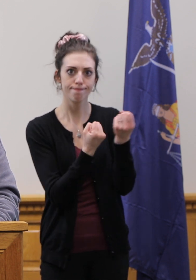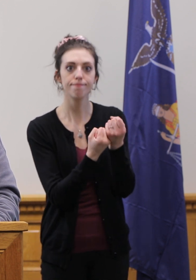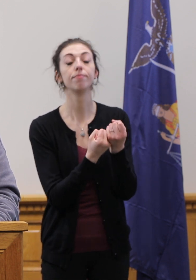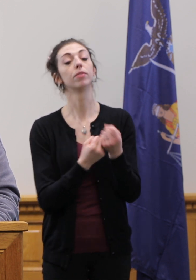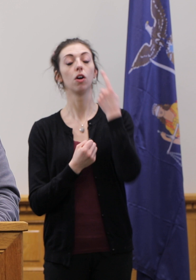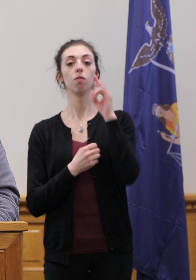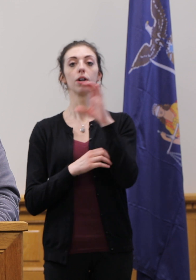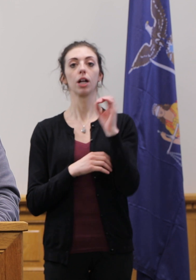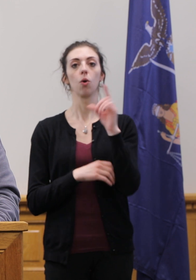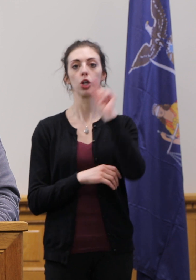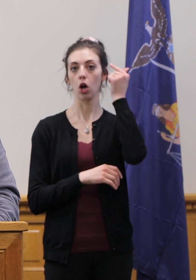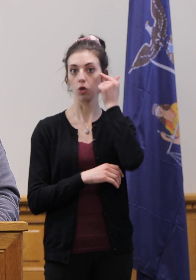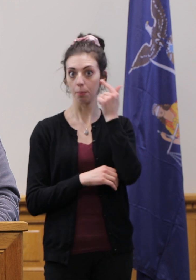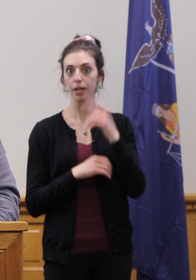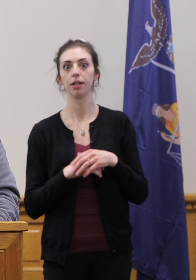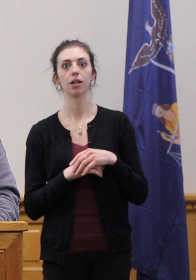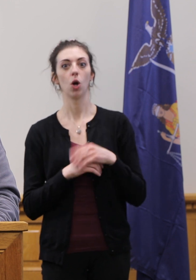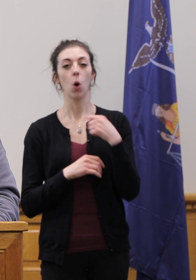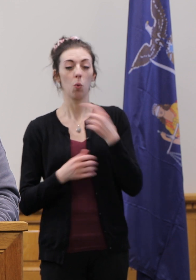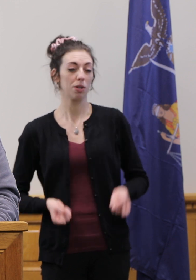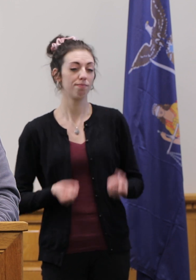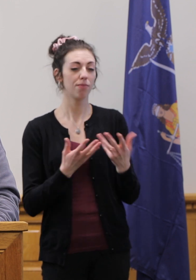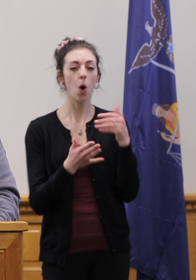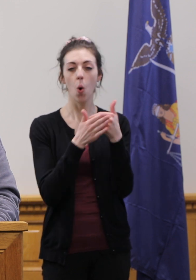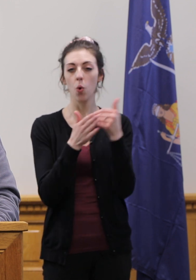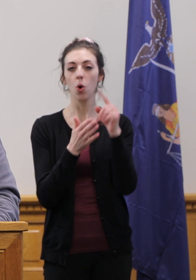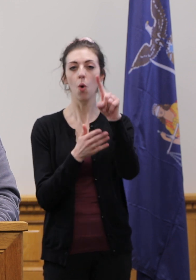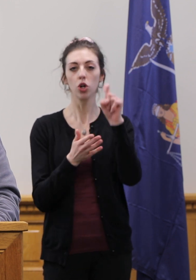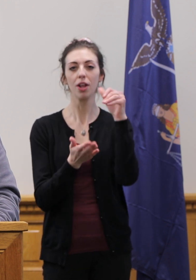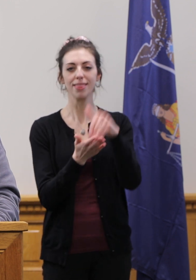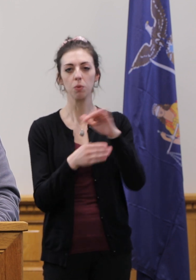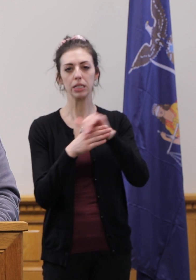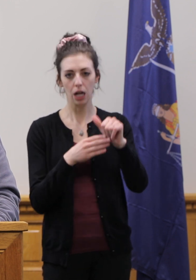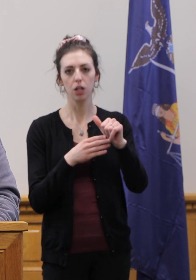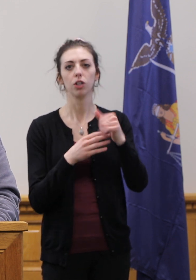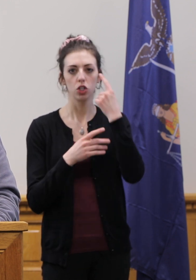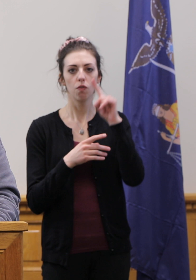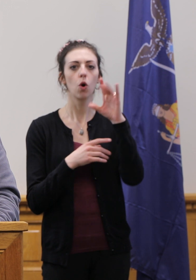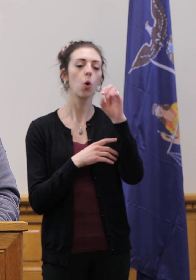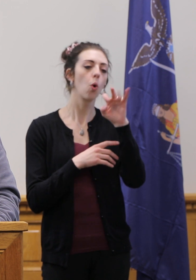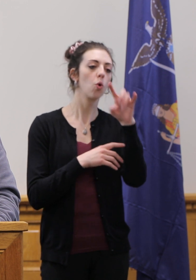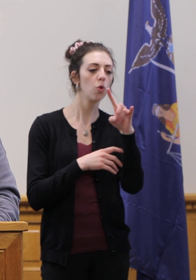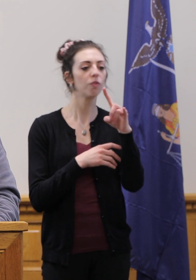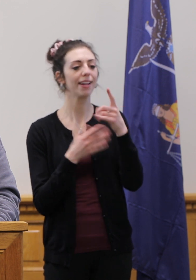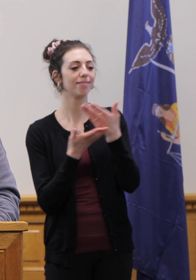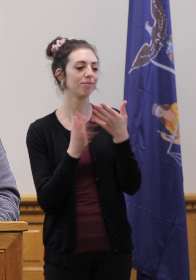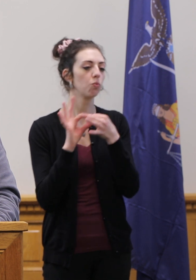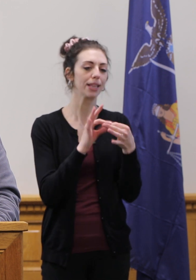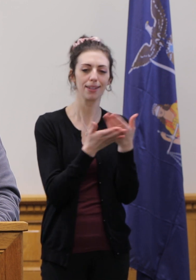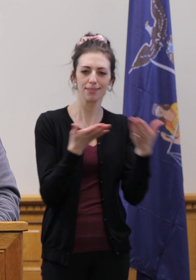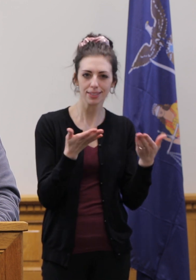side, the county has spent almost $100,000 since the beginning of January on COVID-related expenses in various